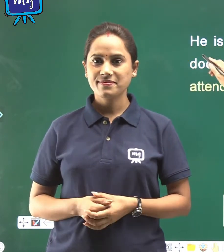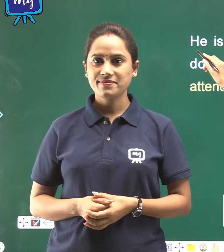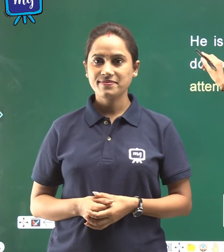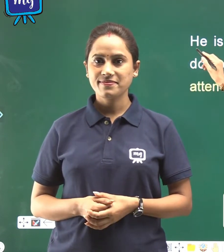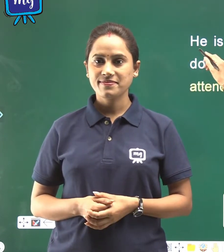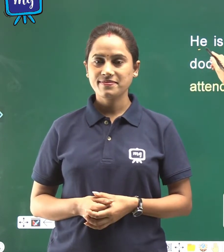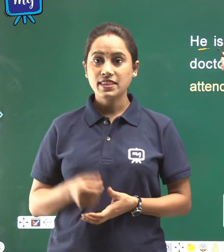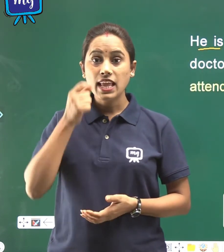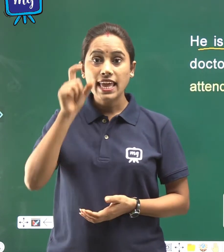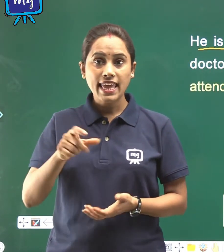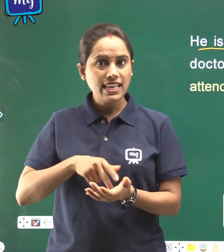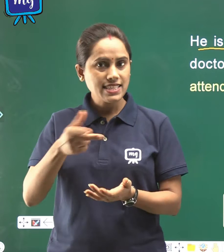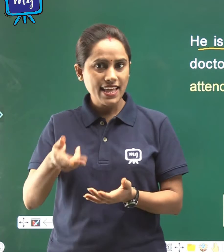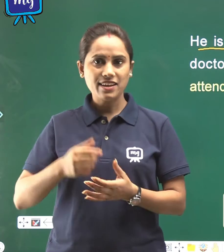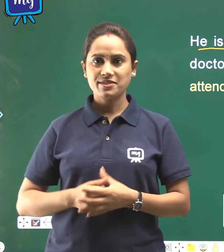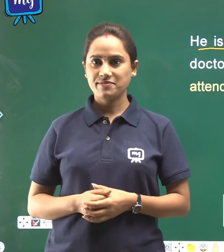He is there